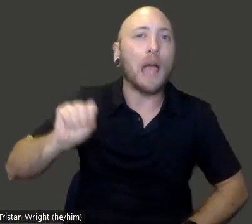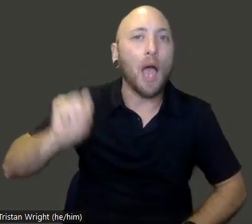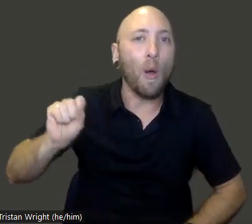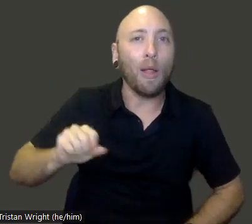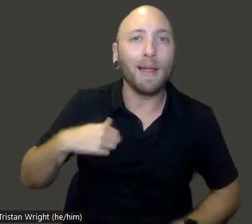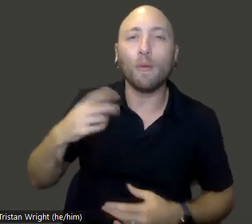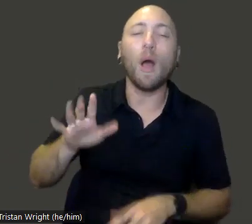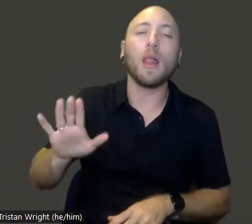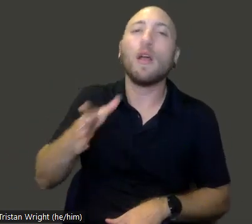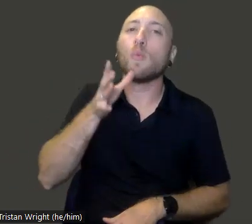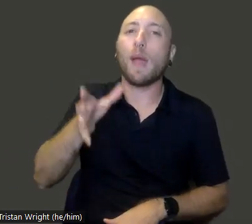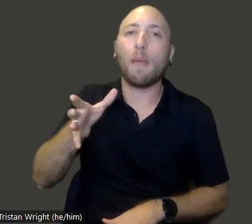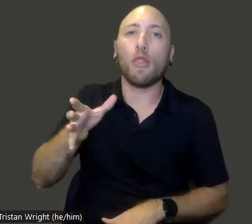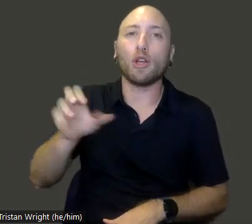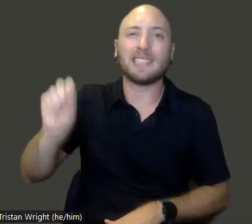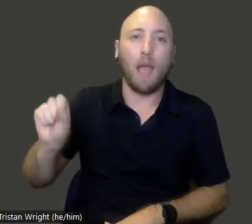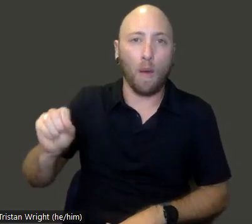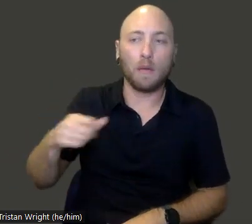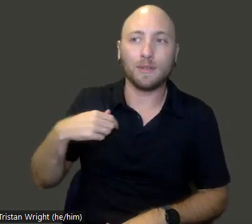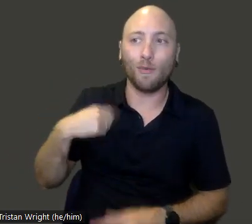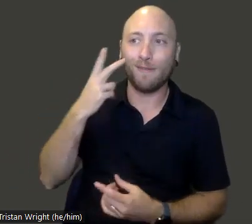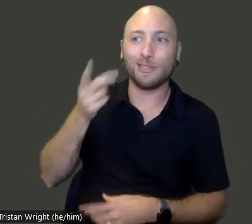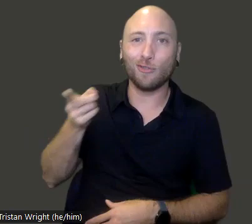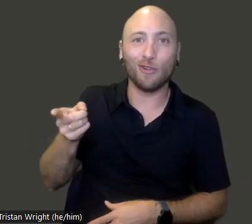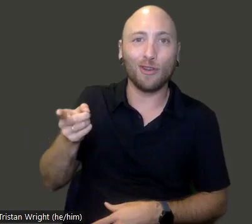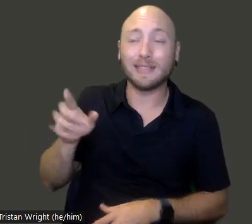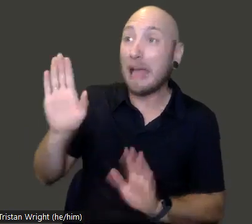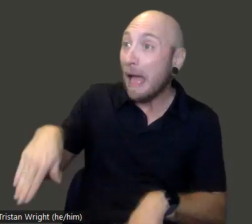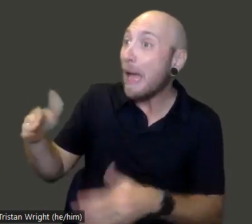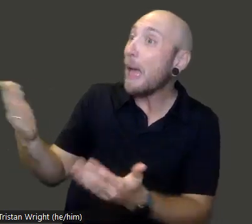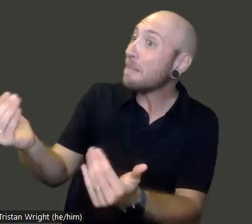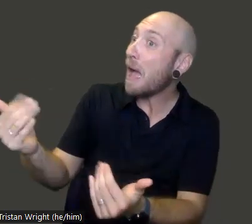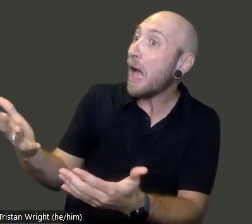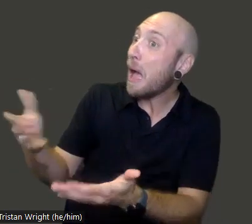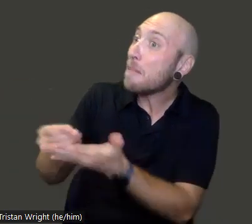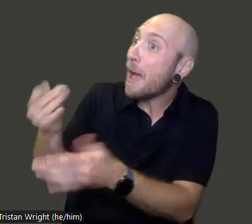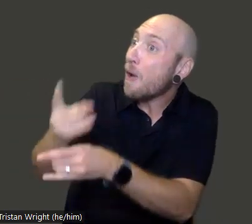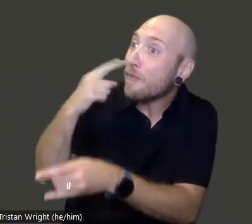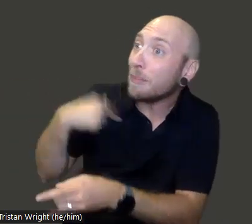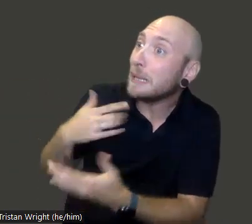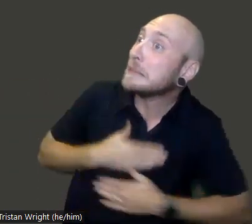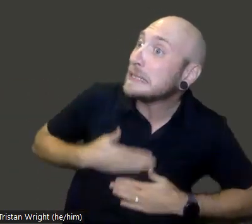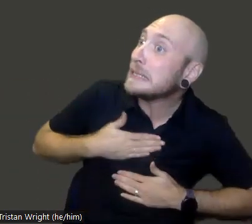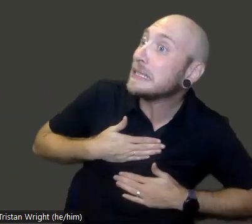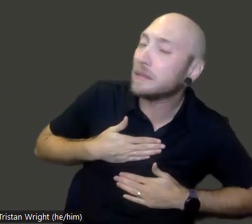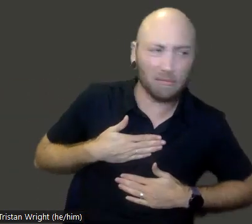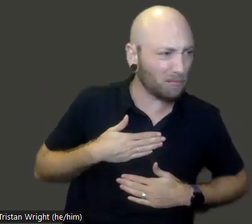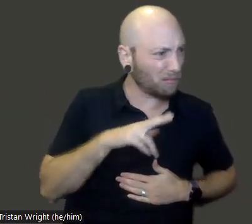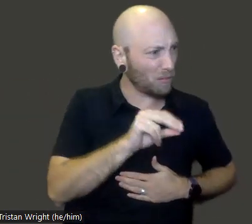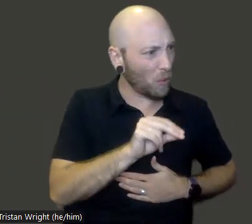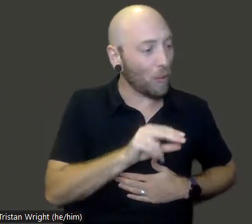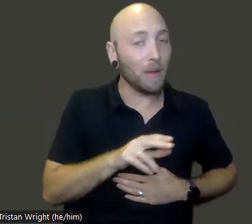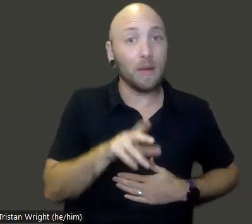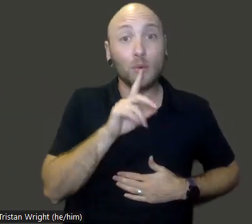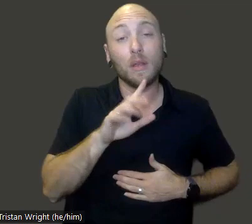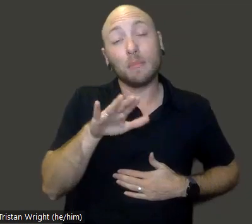visiting, which I'm sure didn't go over well with the other people in the store. But you know, getting what I wanted, especially when what I wanted was